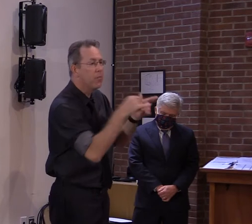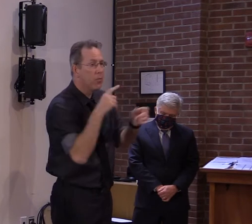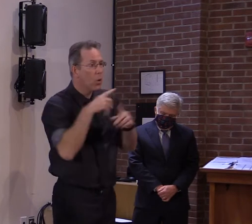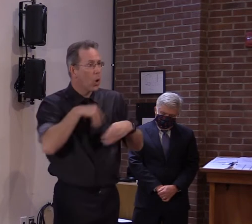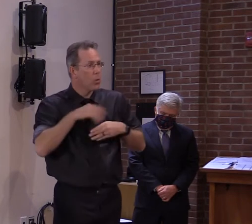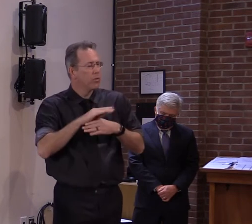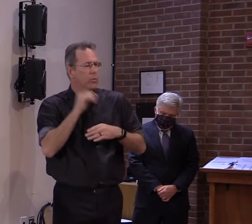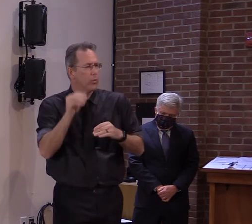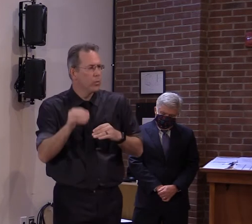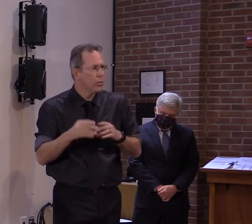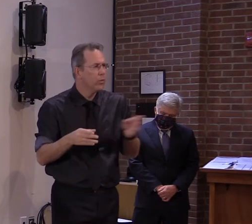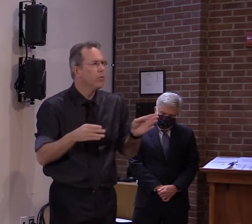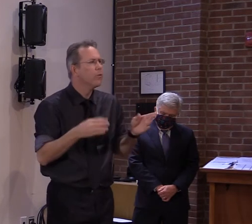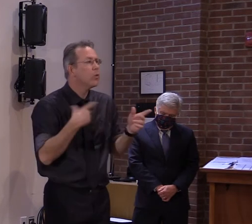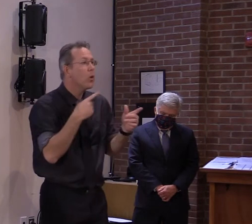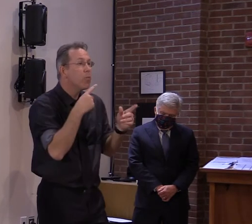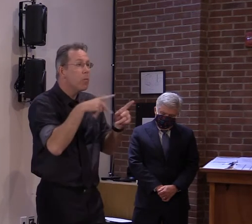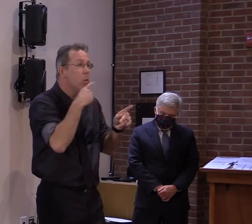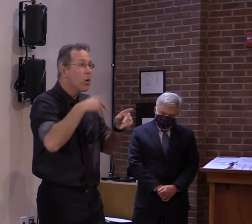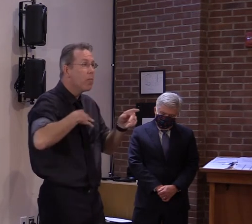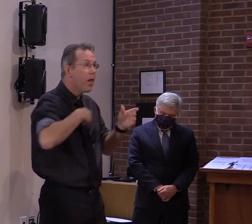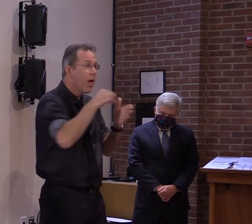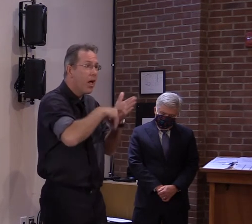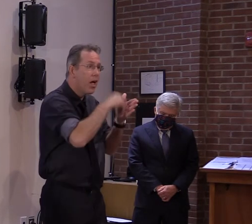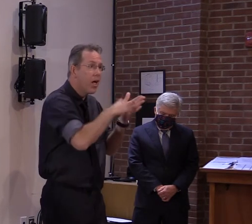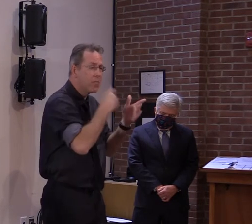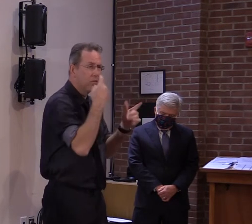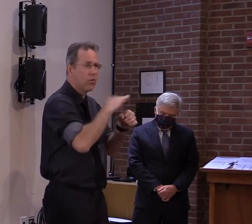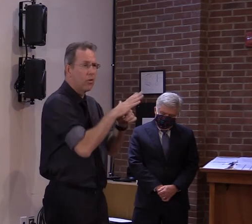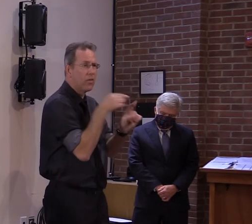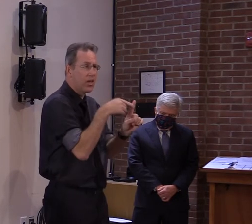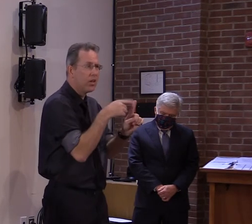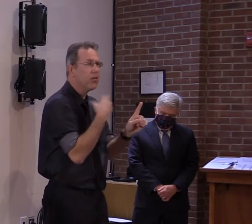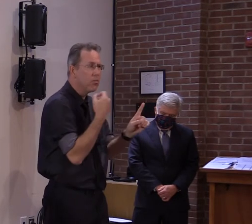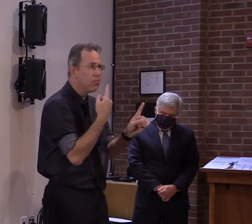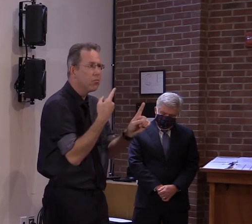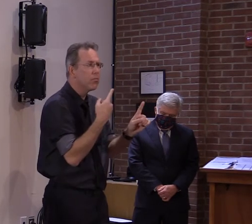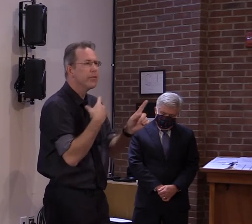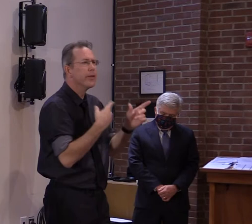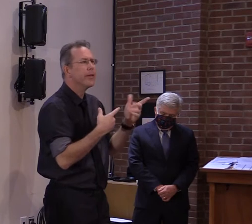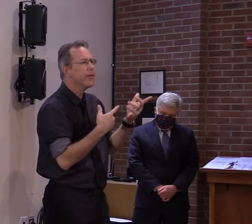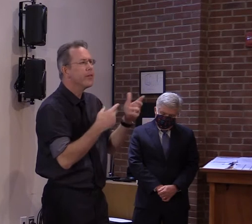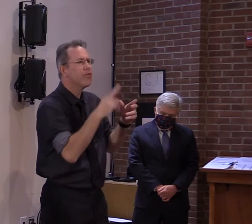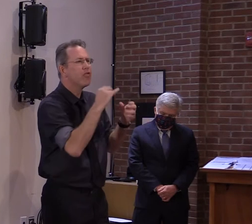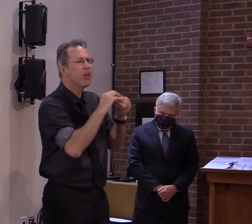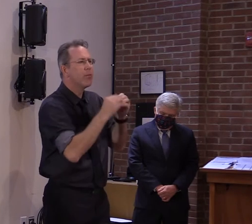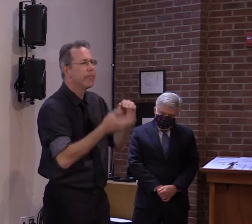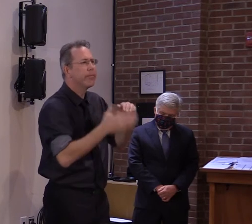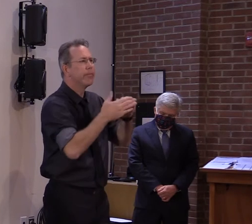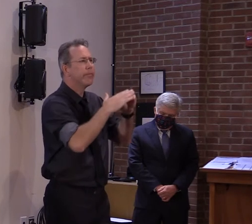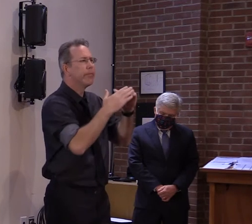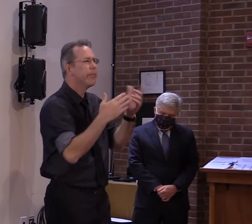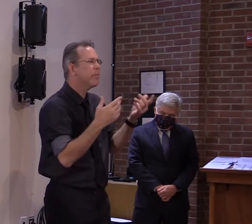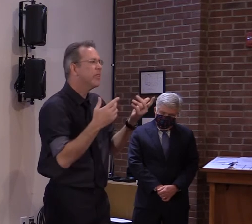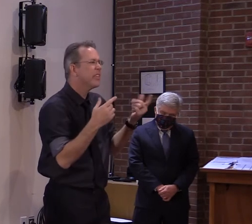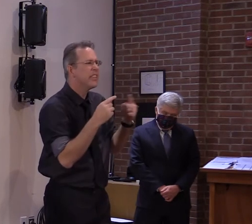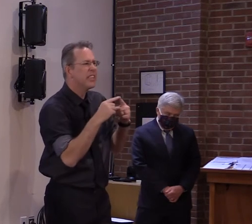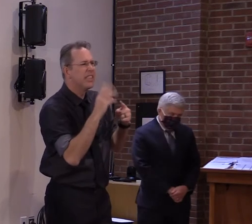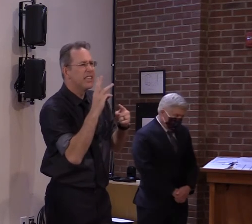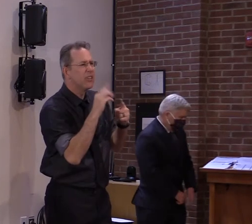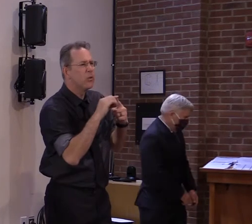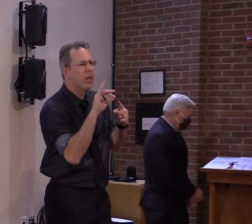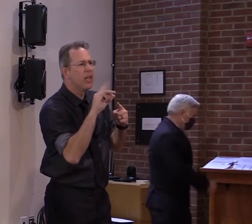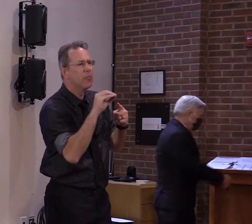assistance program, I think that rate could go up to, you know, probably somewhere between 6% and 8%,